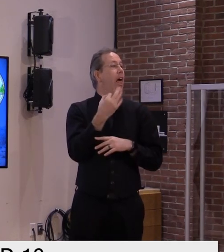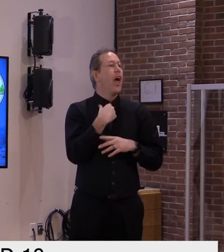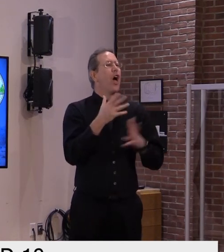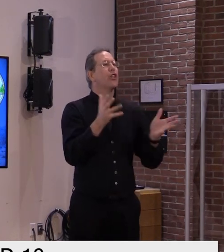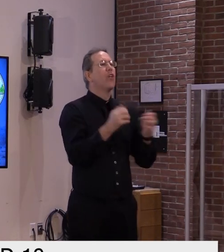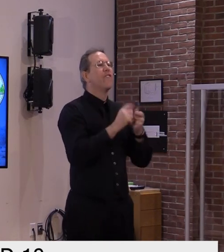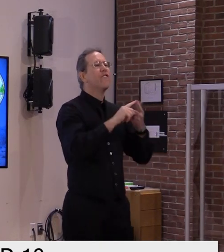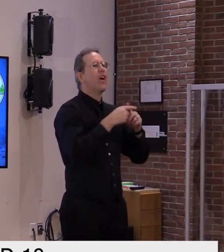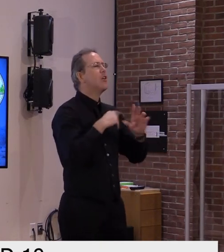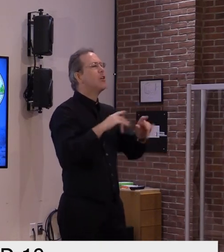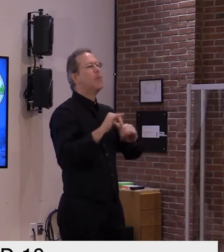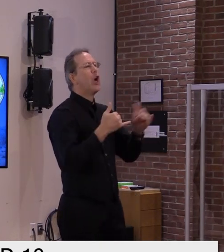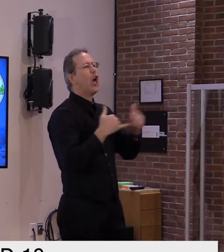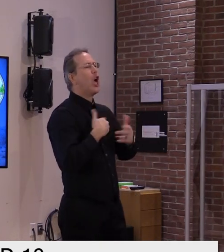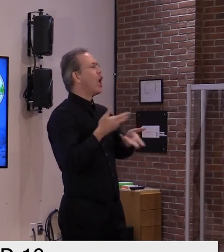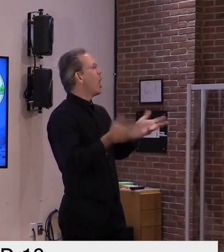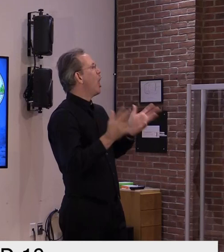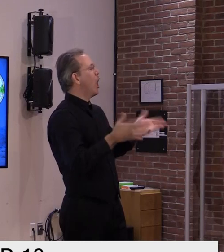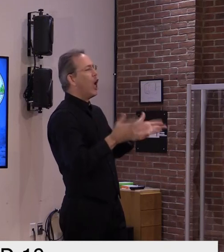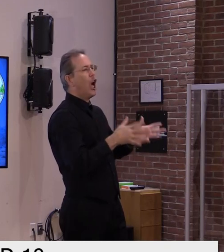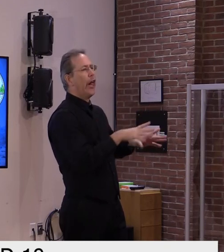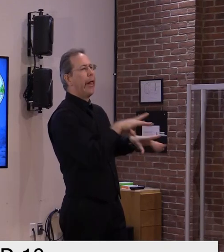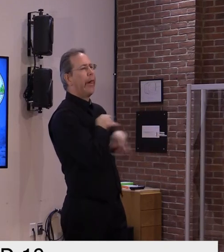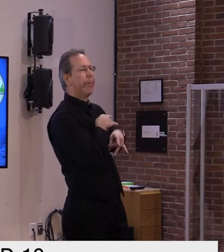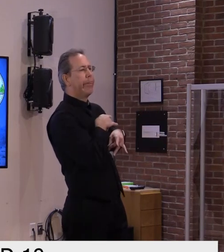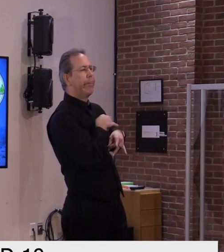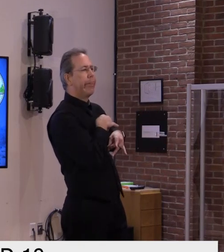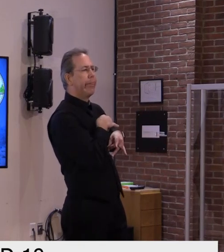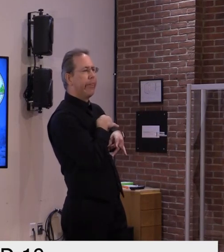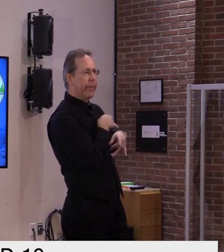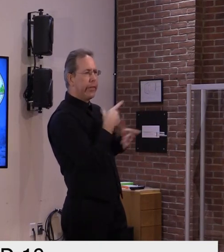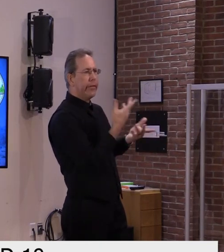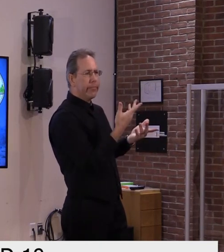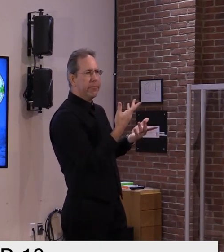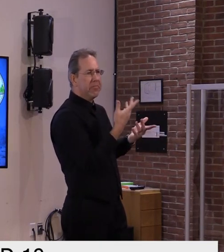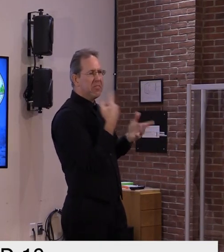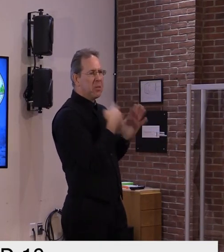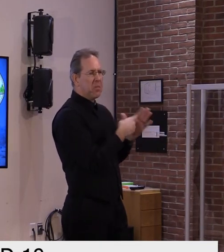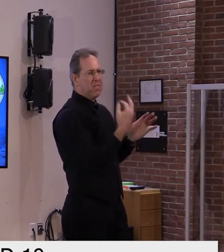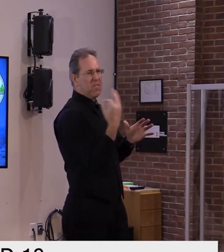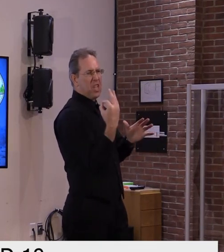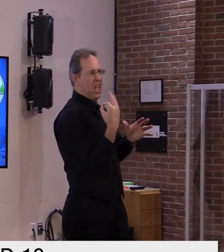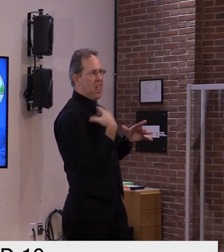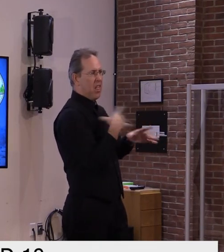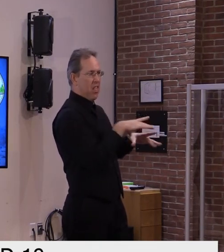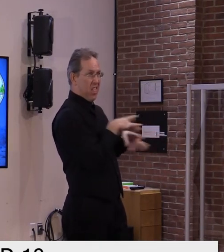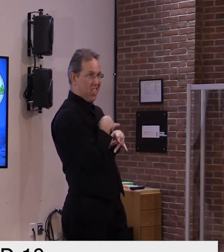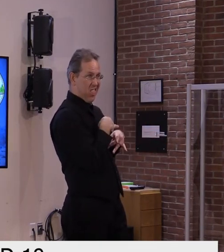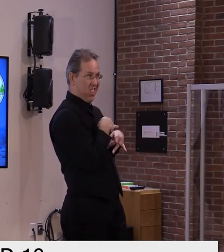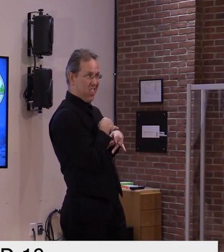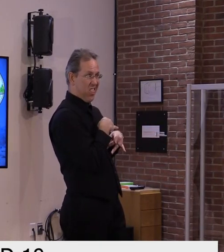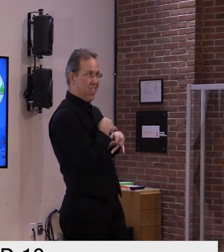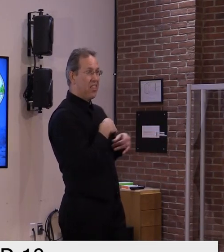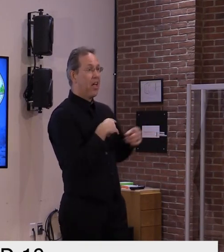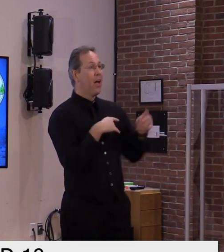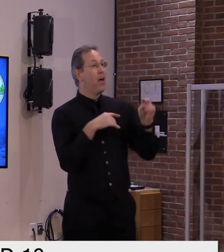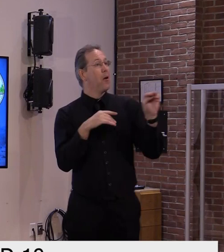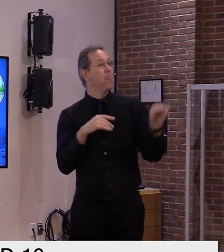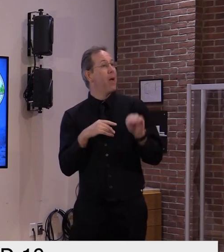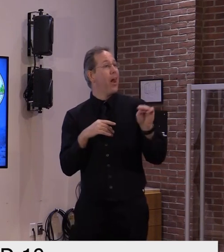too close to them, be in a crowded room with them, and get COVID. So it does happen, and it's